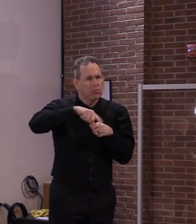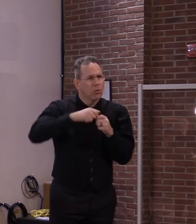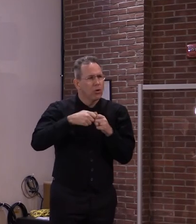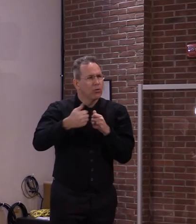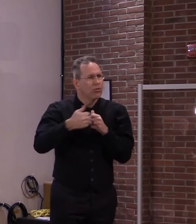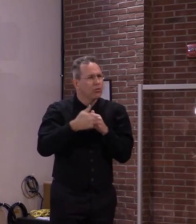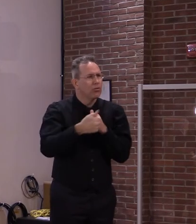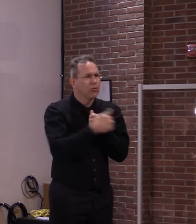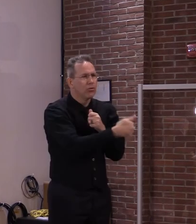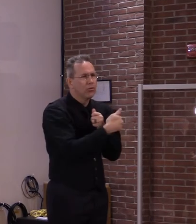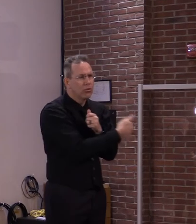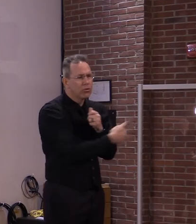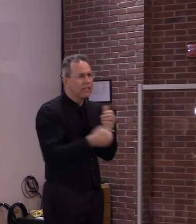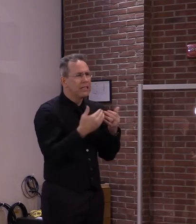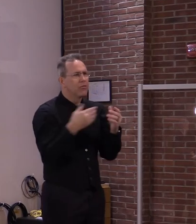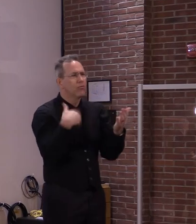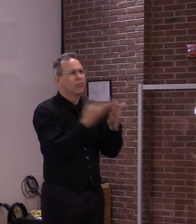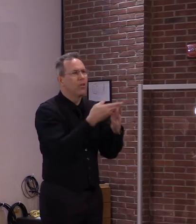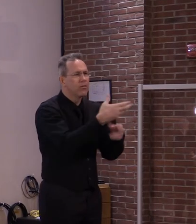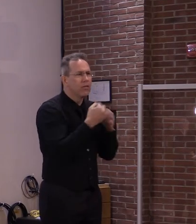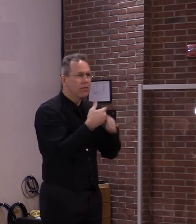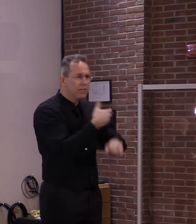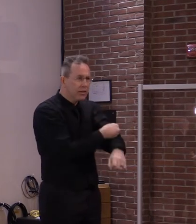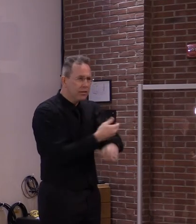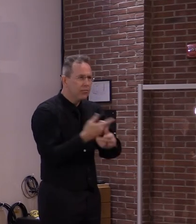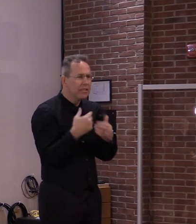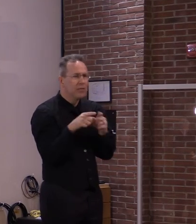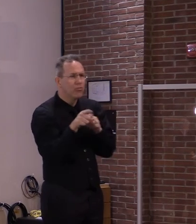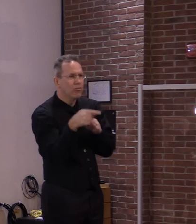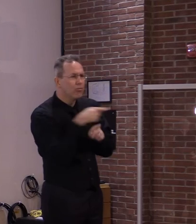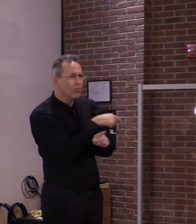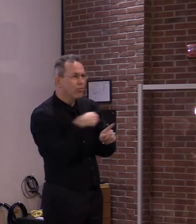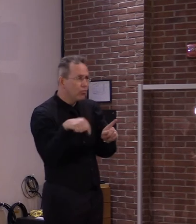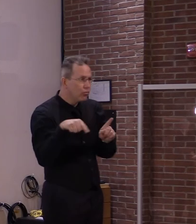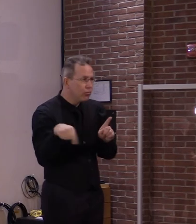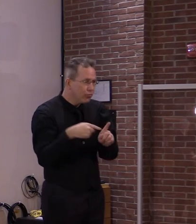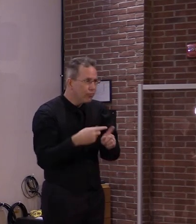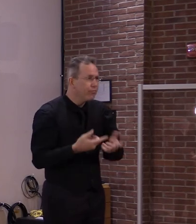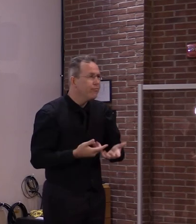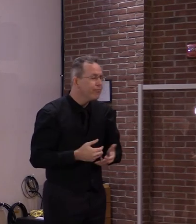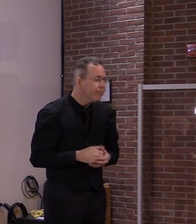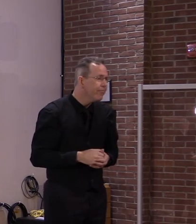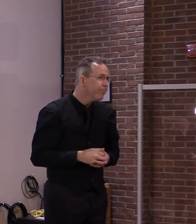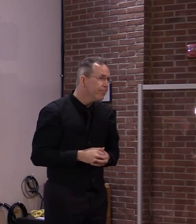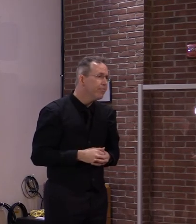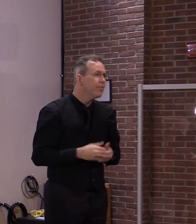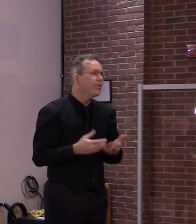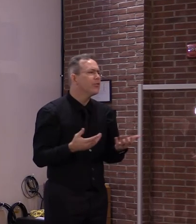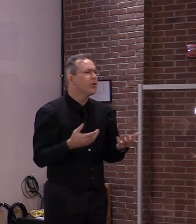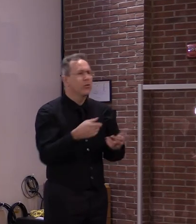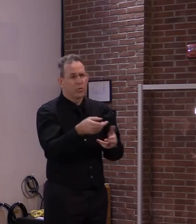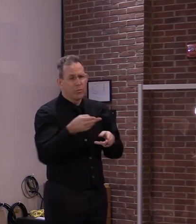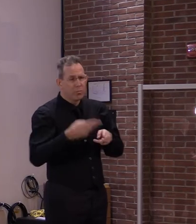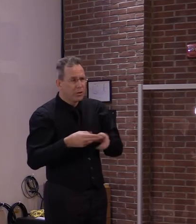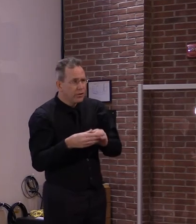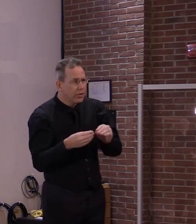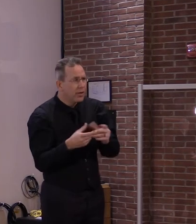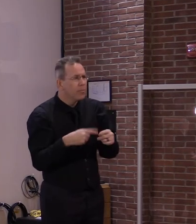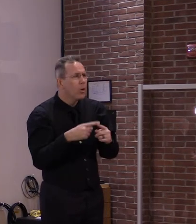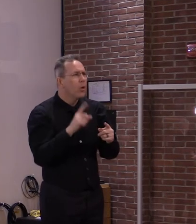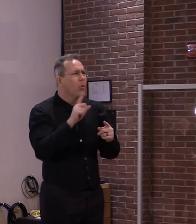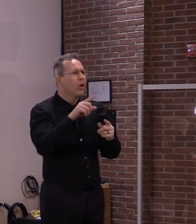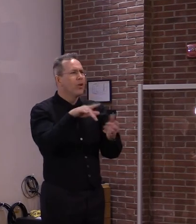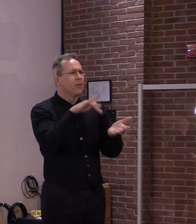what what we do is put into place you have southern southern vermont medical center